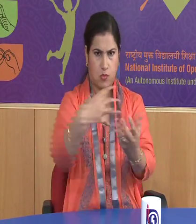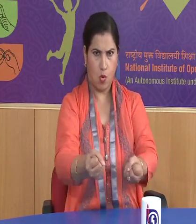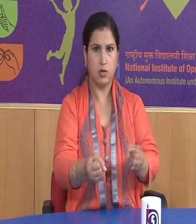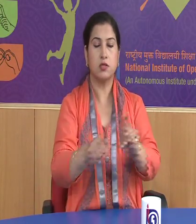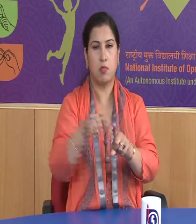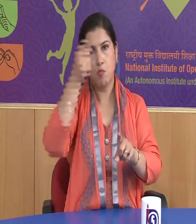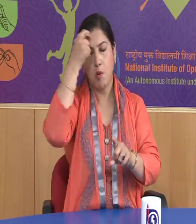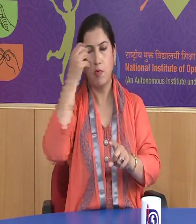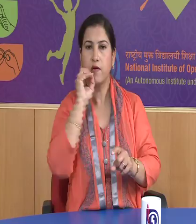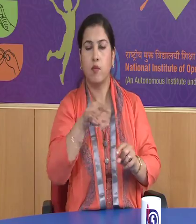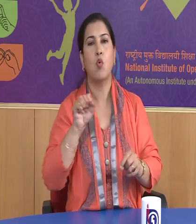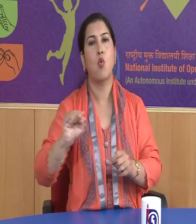problems.